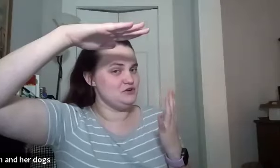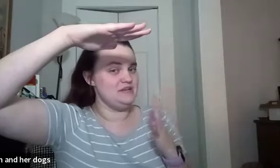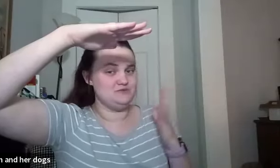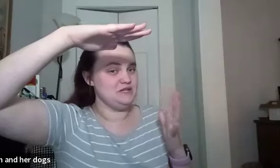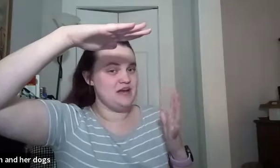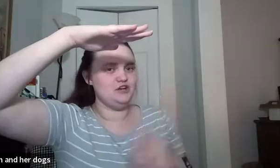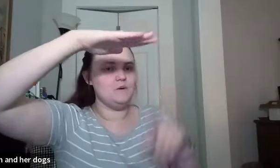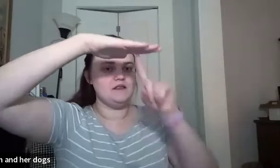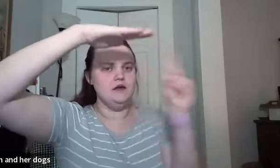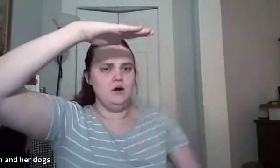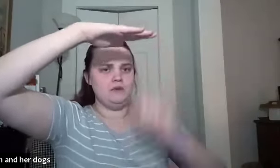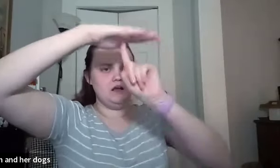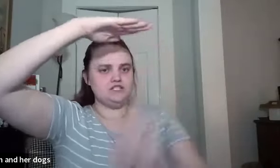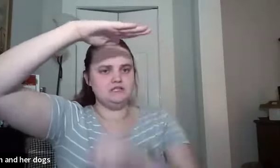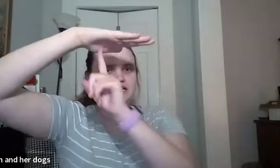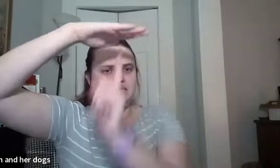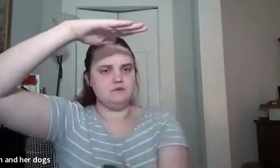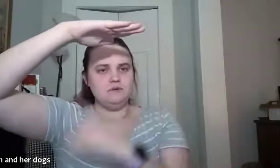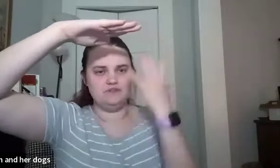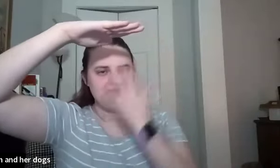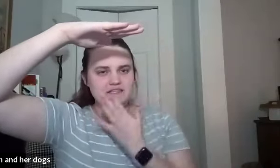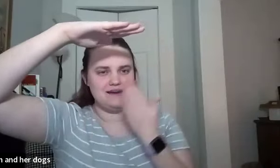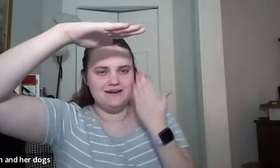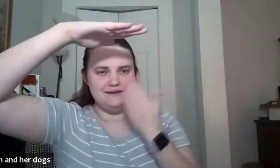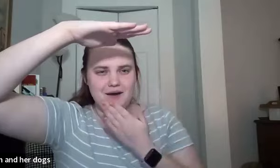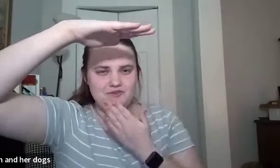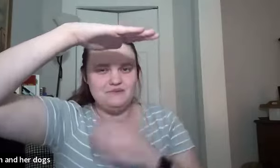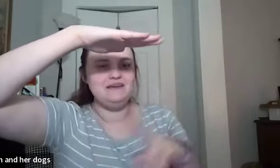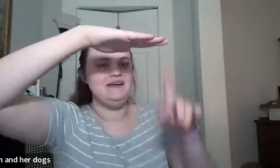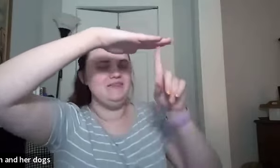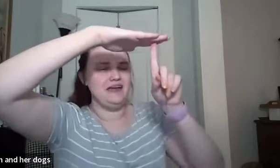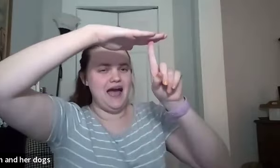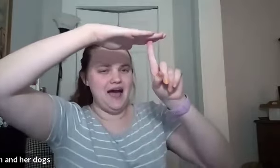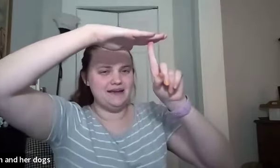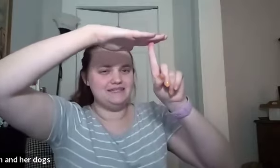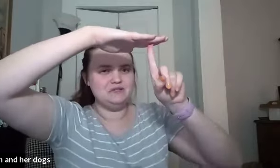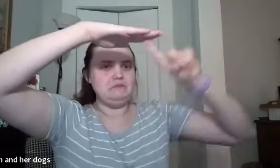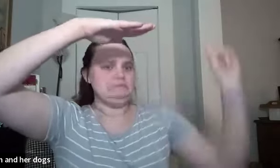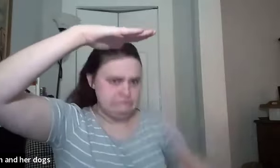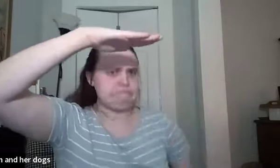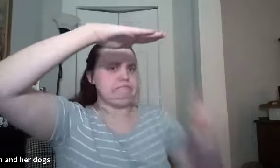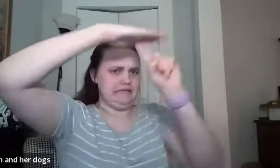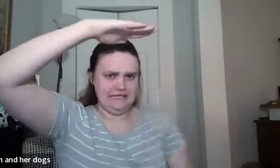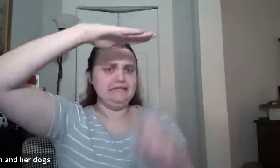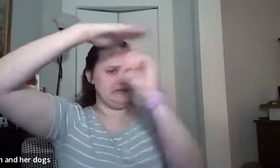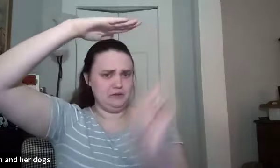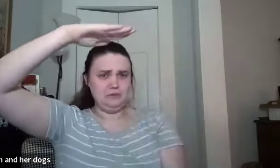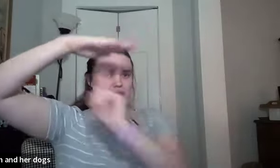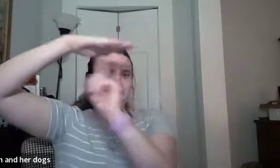storm and it's really bad, you don't want to be like, oh my gosh, there's lightning everywhere with your face kind of not moving. Like I typically am like it's like, ooh, that